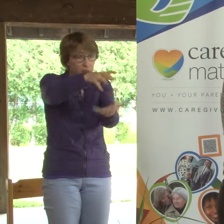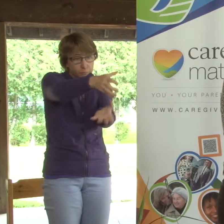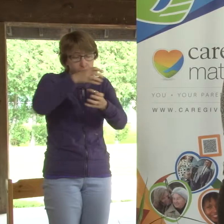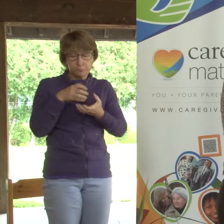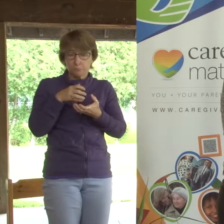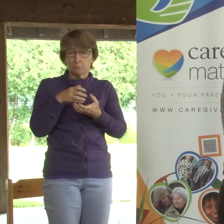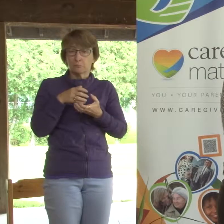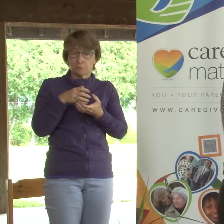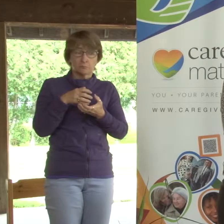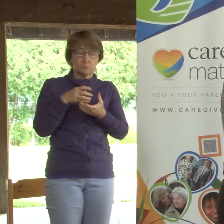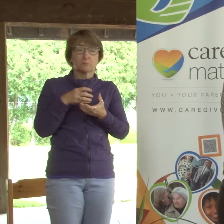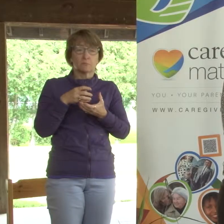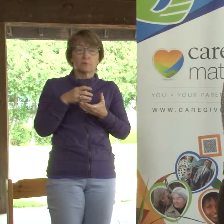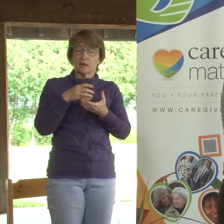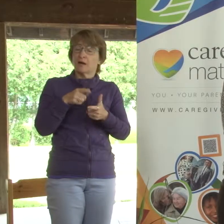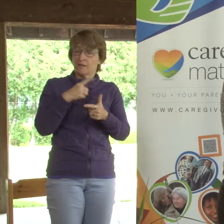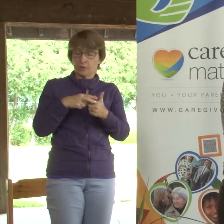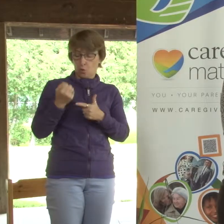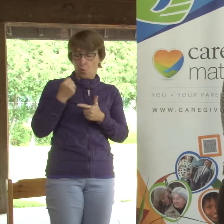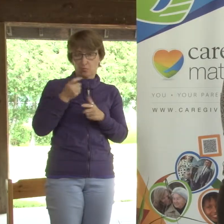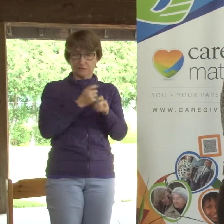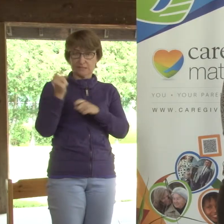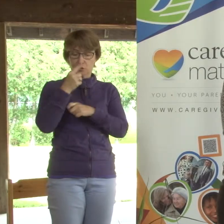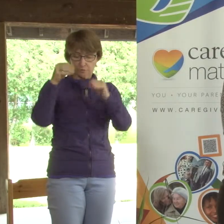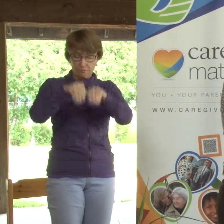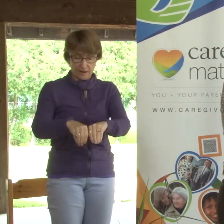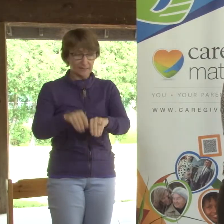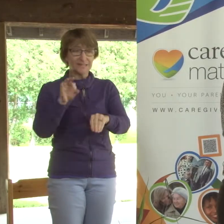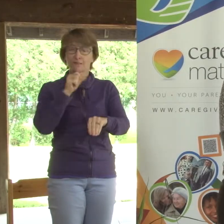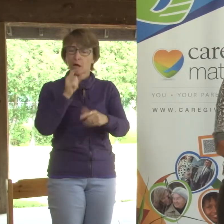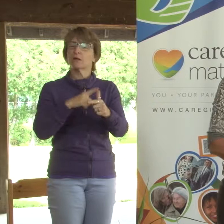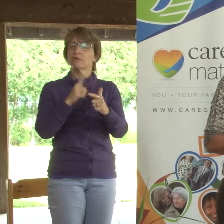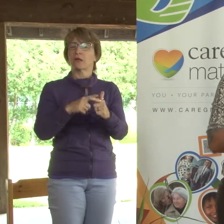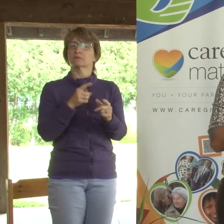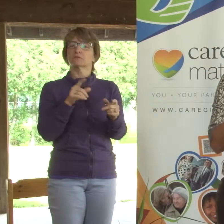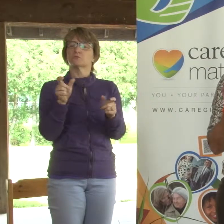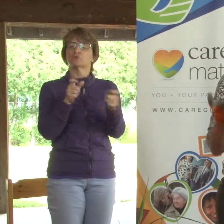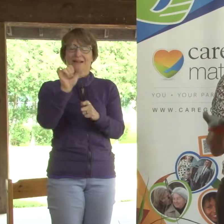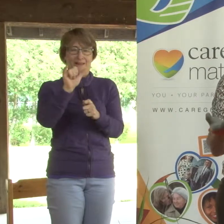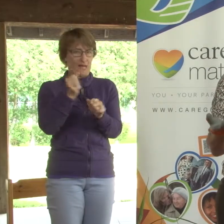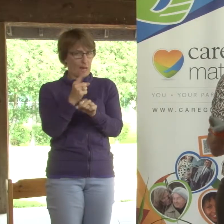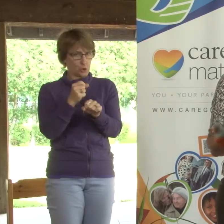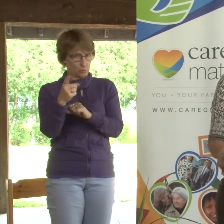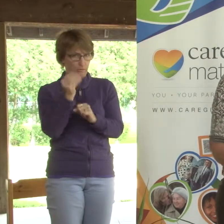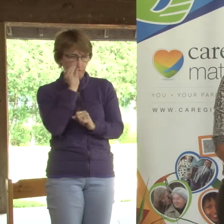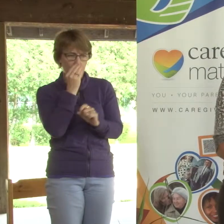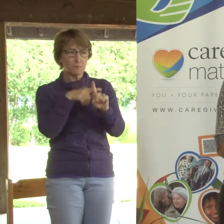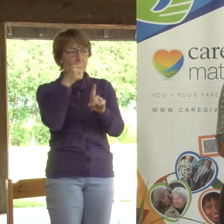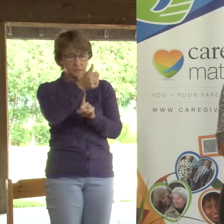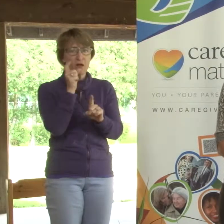the winter, you're going to have it the following year. If not, treat it like an annual. But this thing will fill in